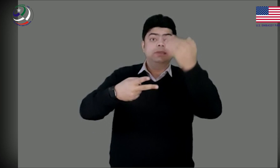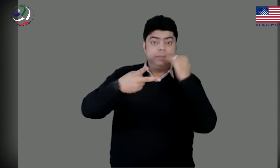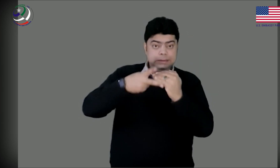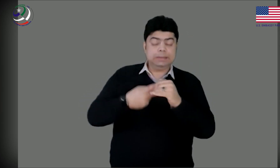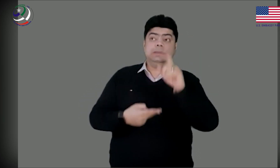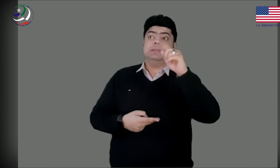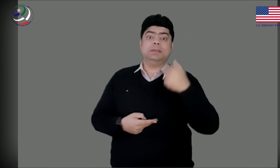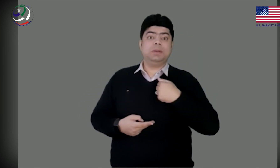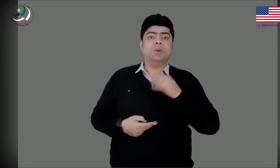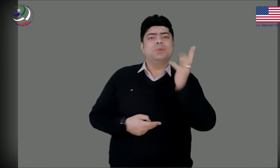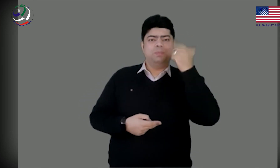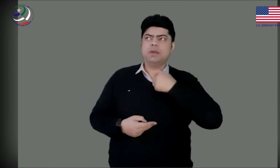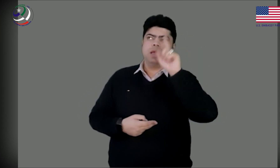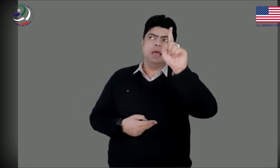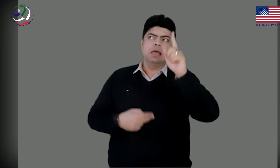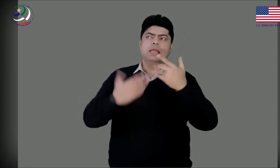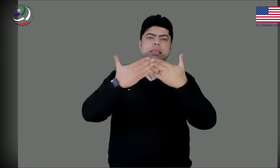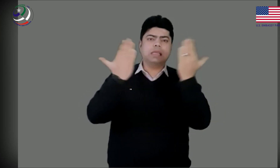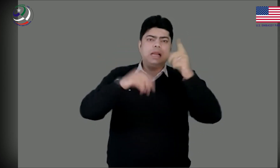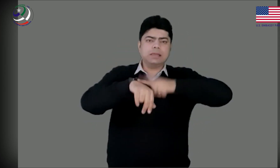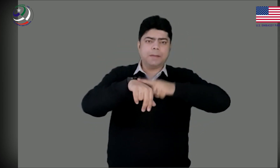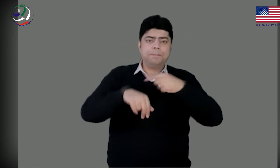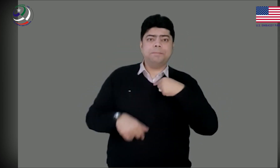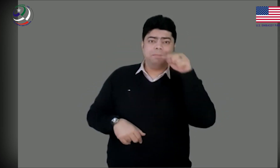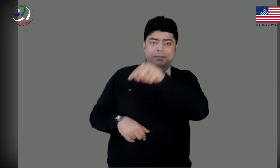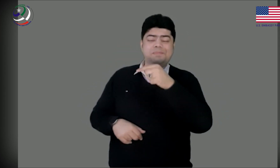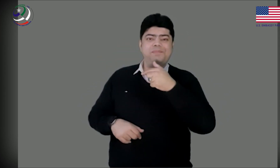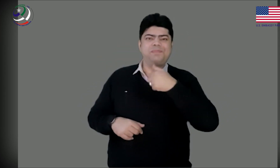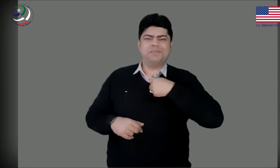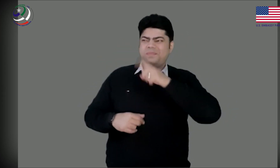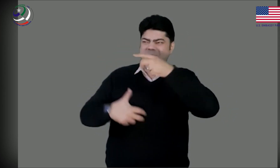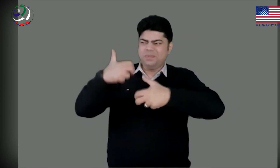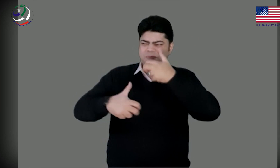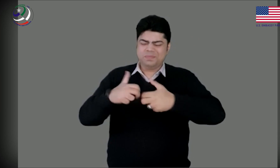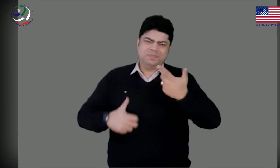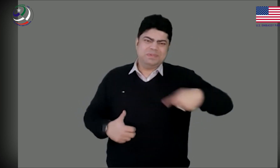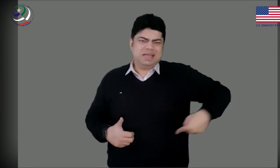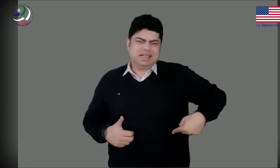Then, at another time, I went to the doctor because I had a problem in my stomach.